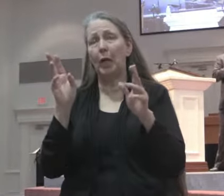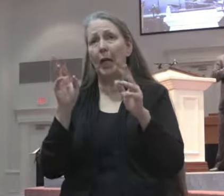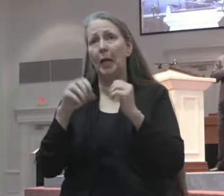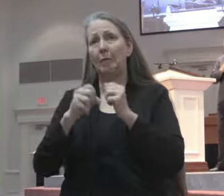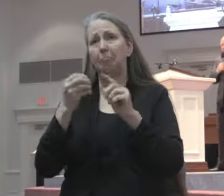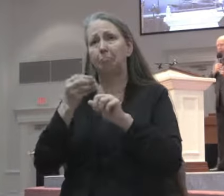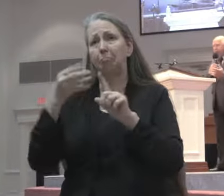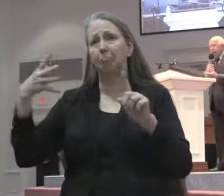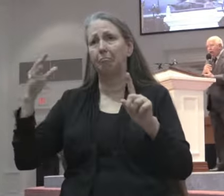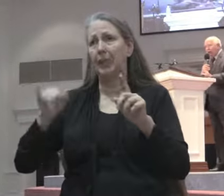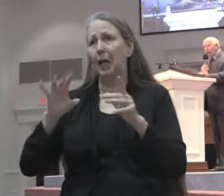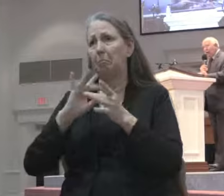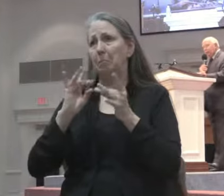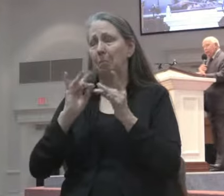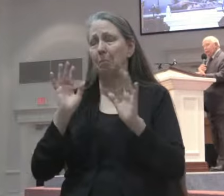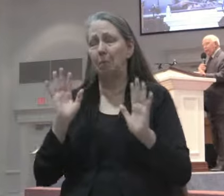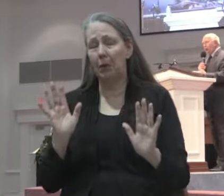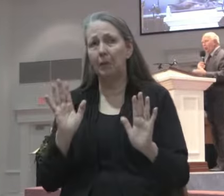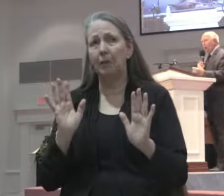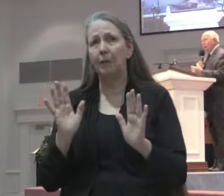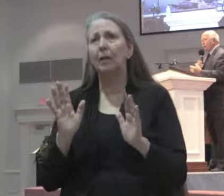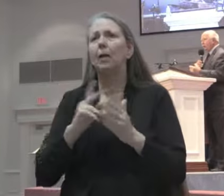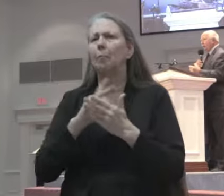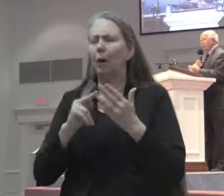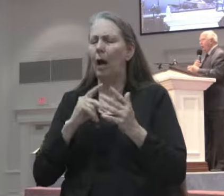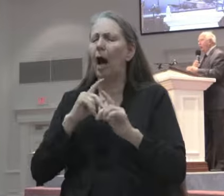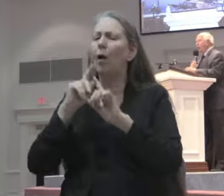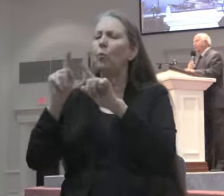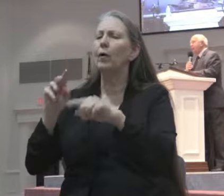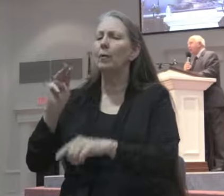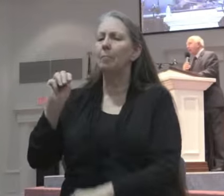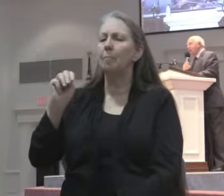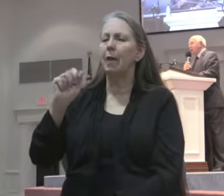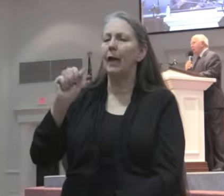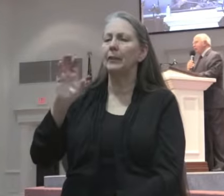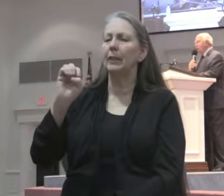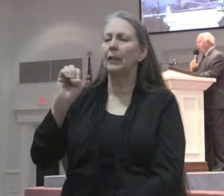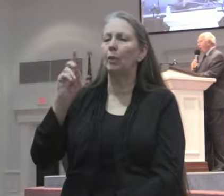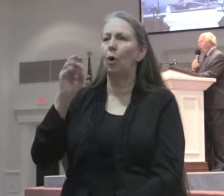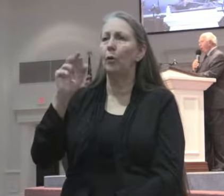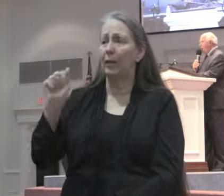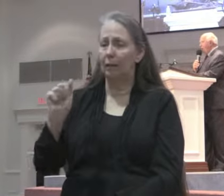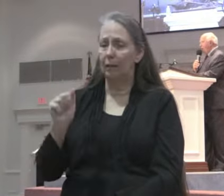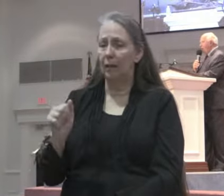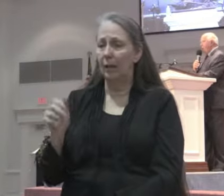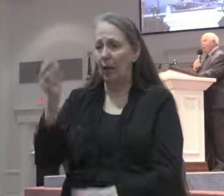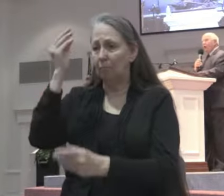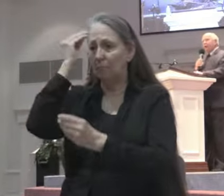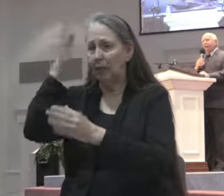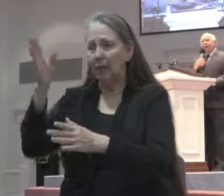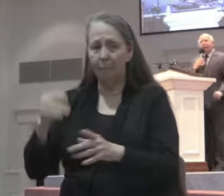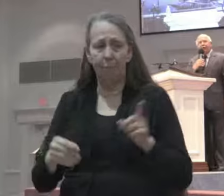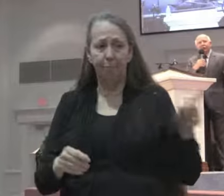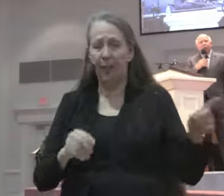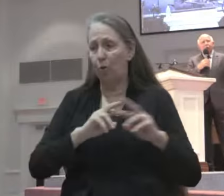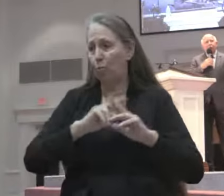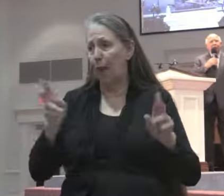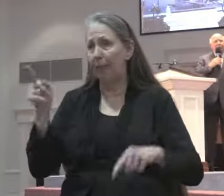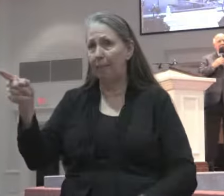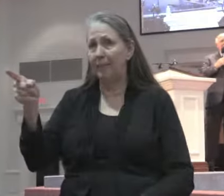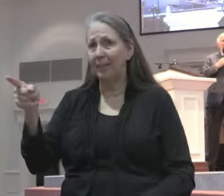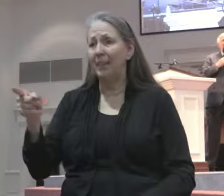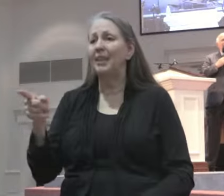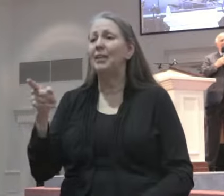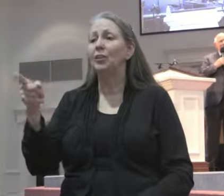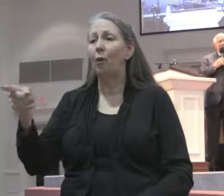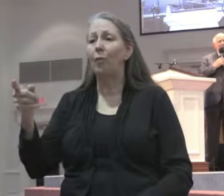Ready for what? But anyhow, Paul said, I went to Macedonia and I told him that you folks were ready. They all decided to send a group